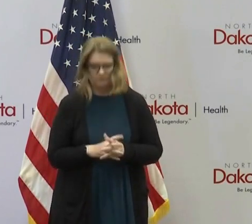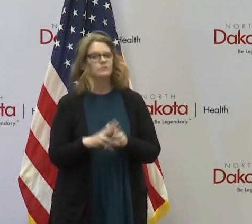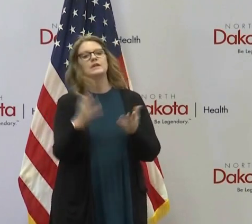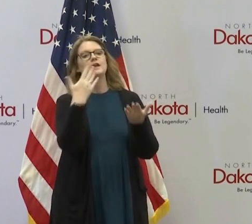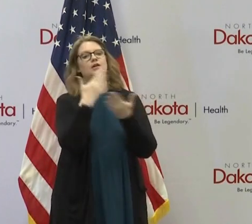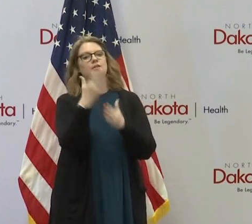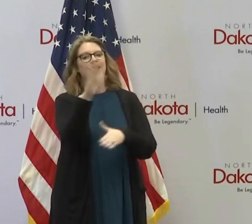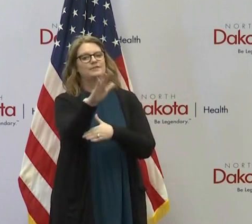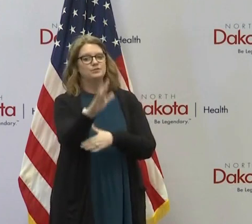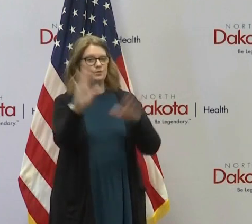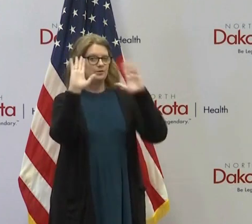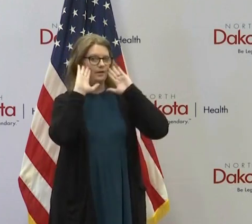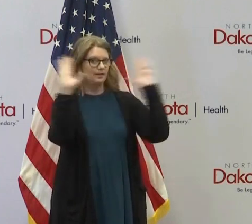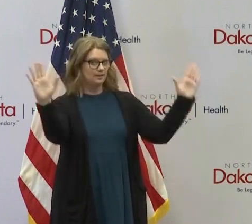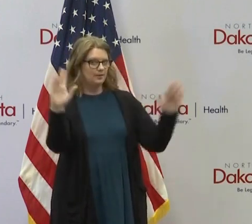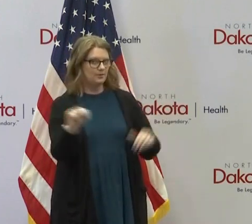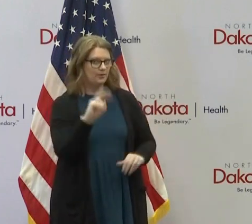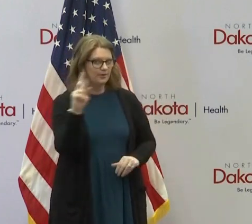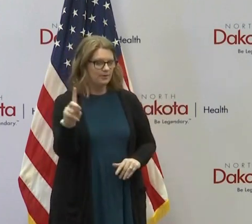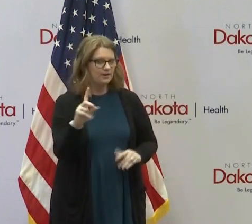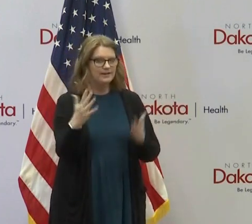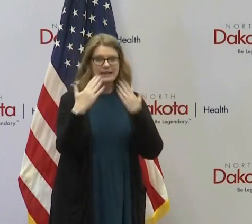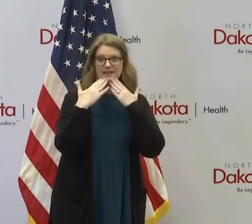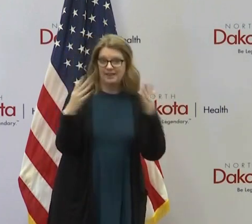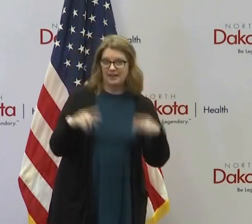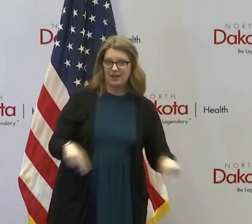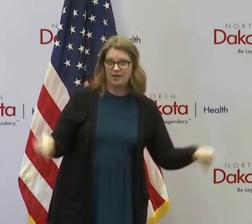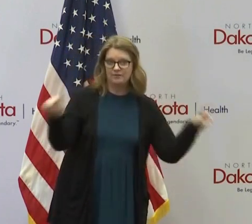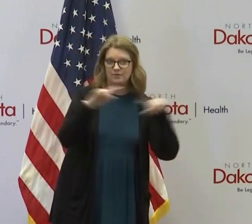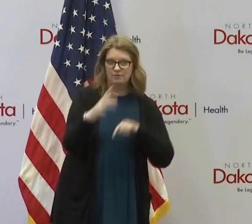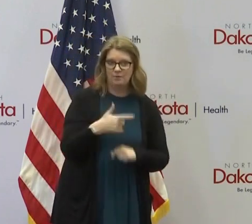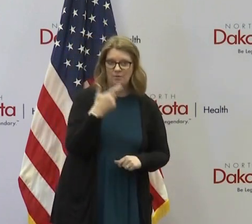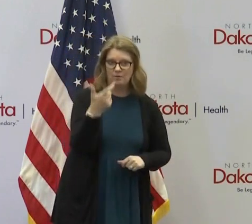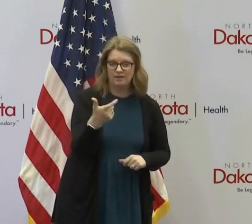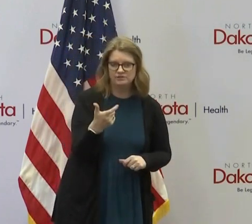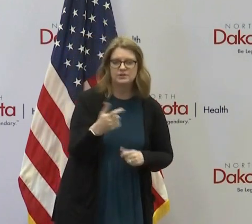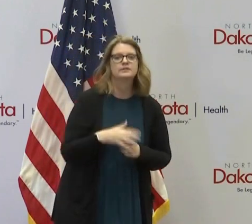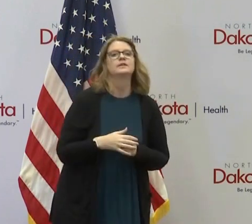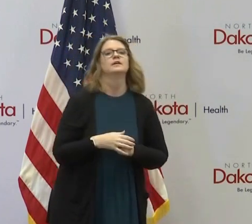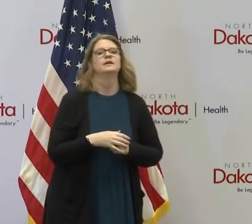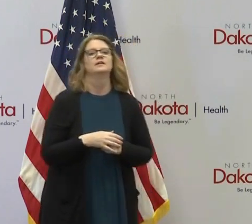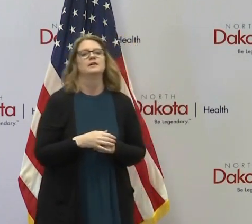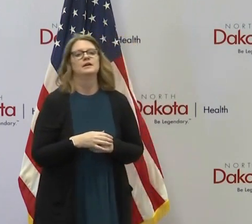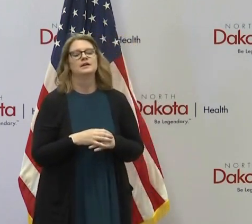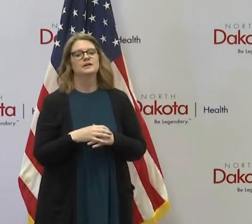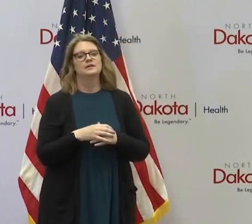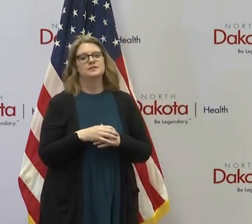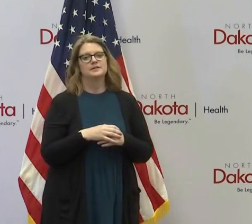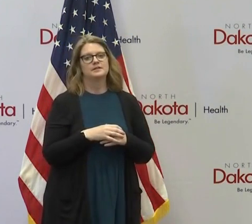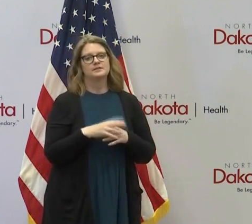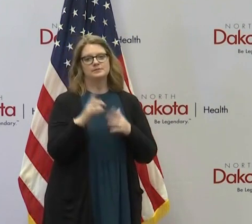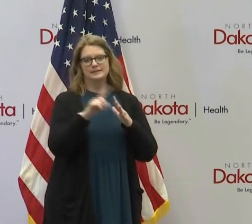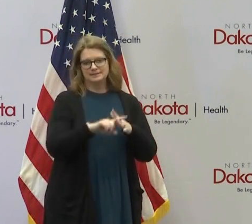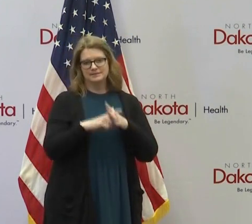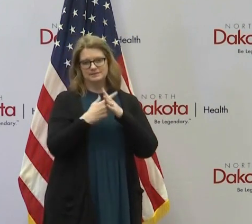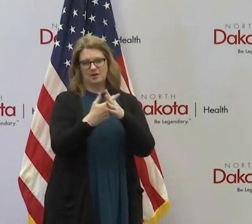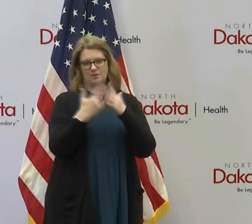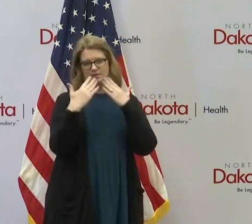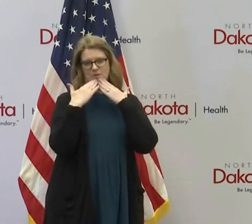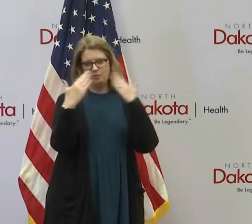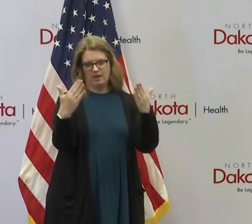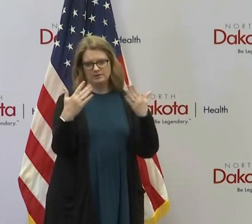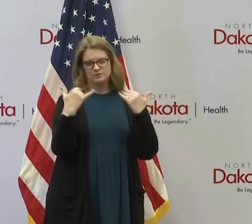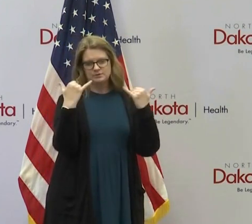Good afternoon. Hello, North Dakota. Thank you all for tuning in today. I want to lead off with gratitude